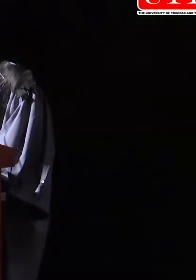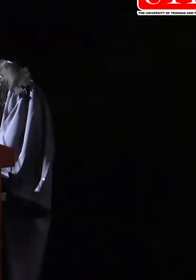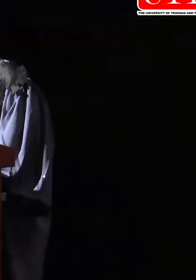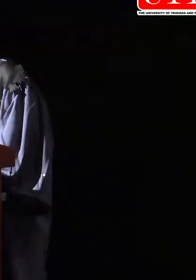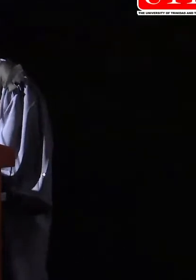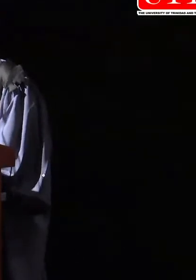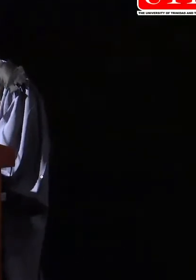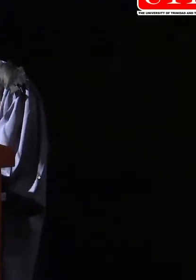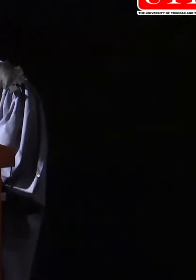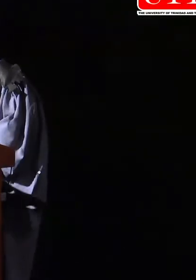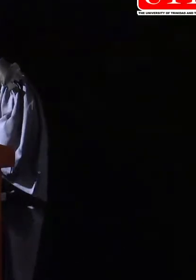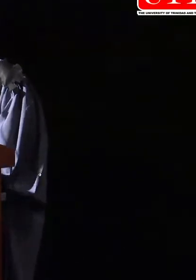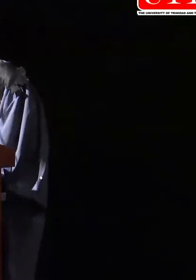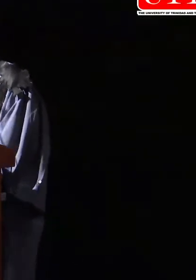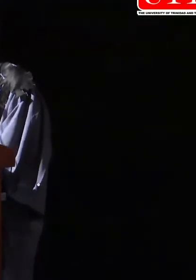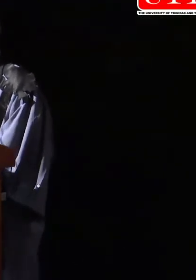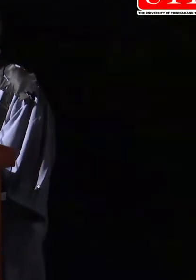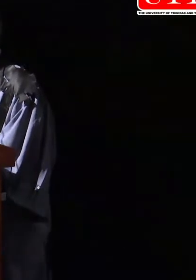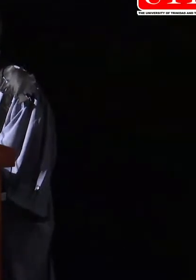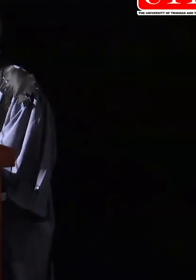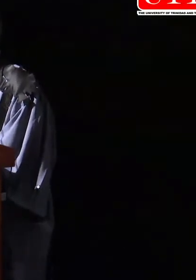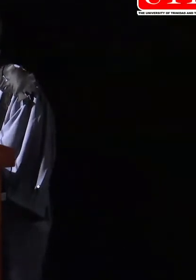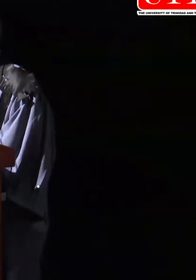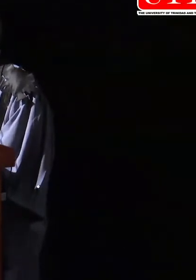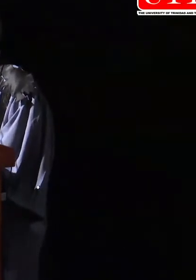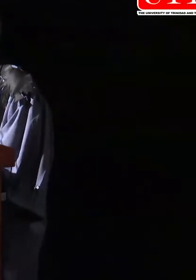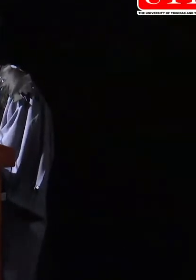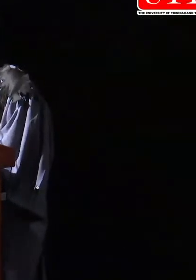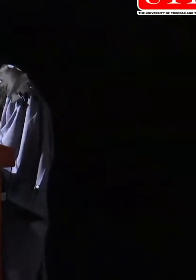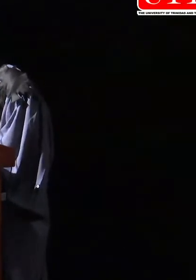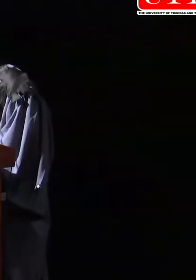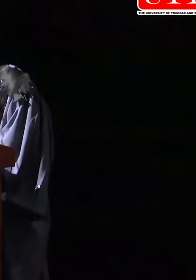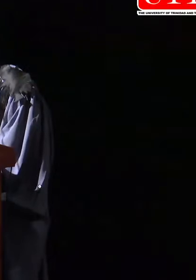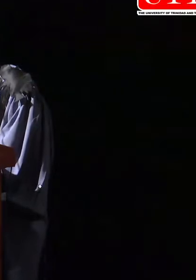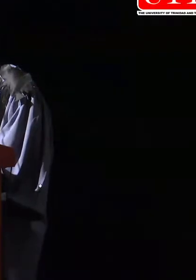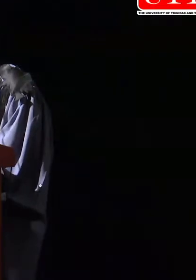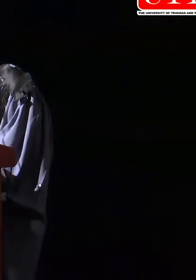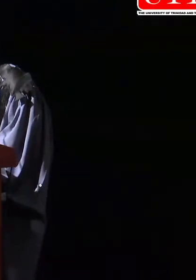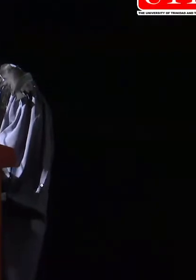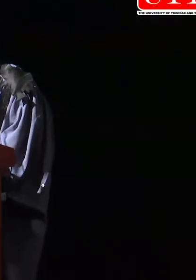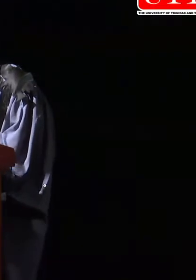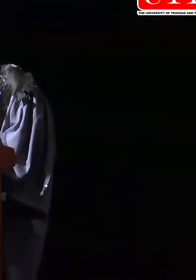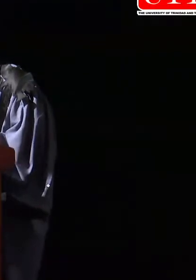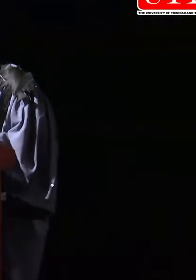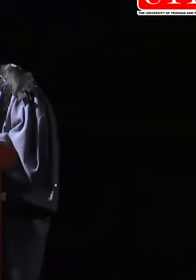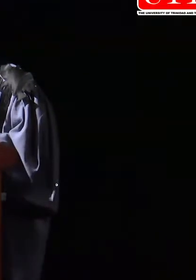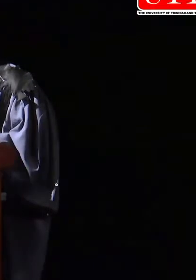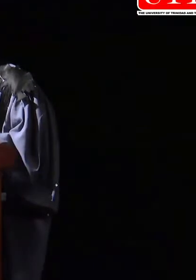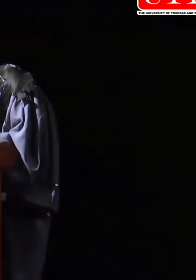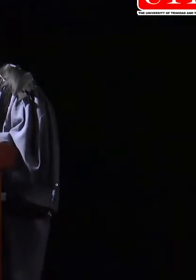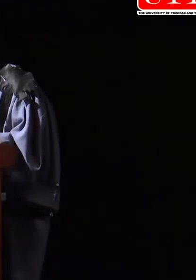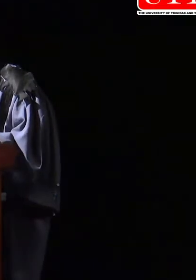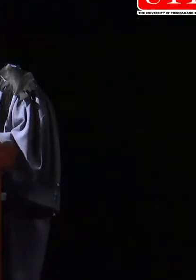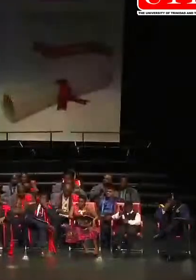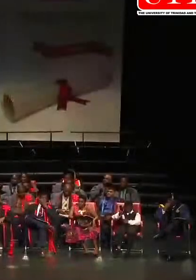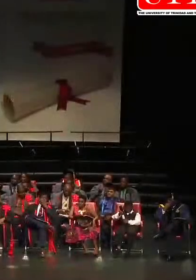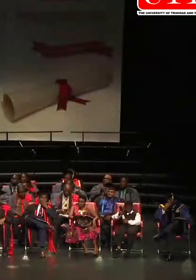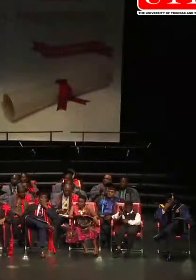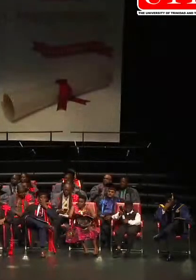Master of Science in Energy Engineering with specialization in renewable energy, Stephen Fenton Jagiel.